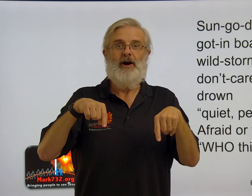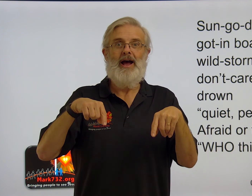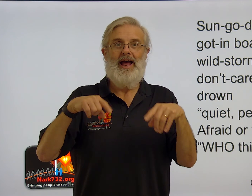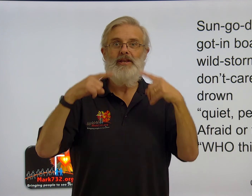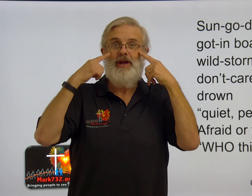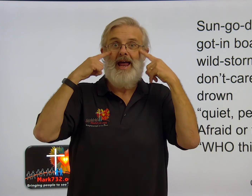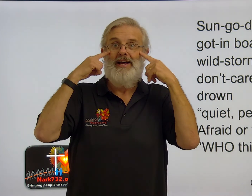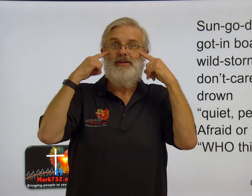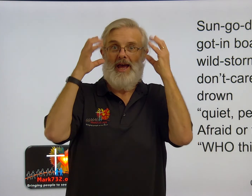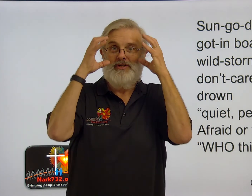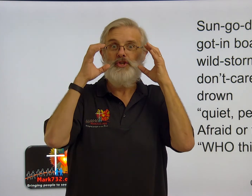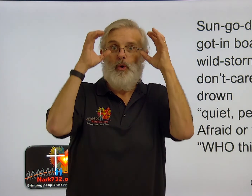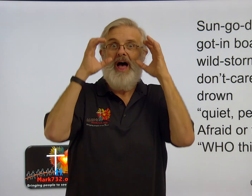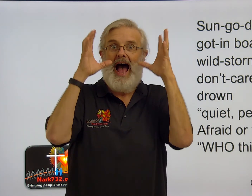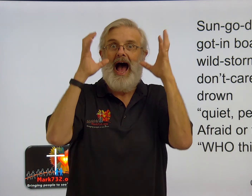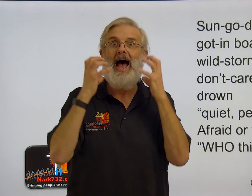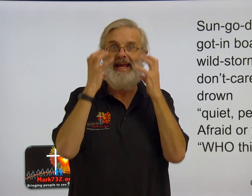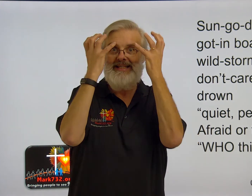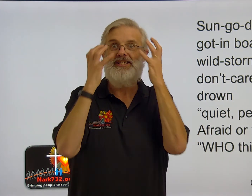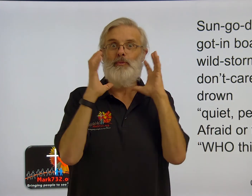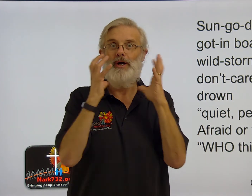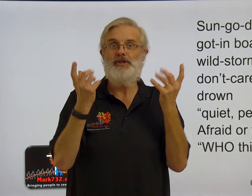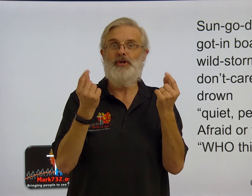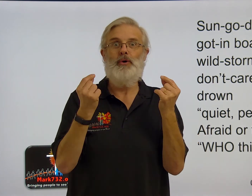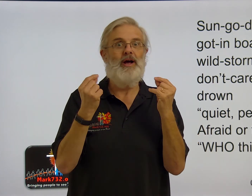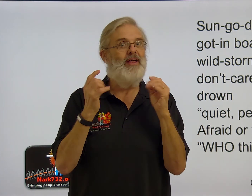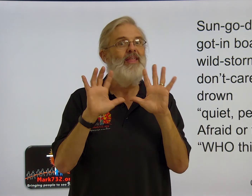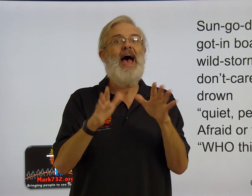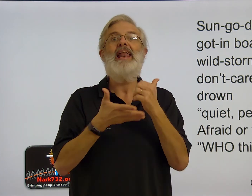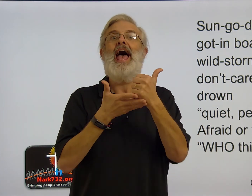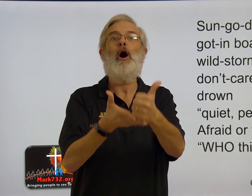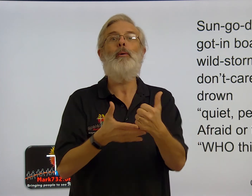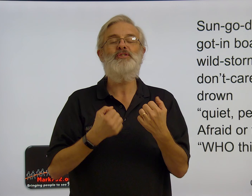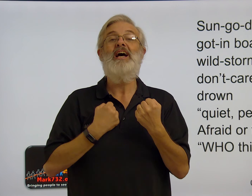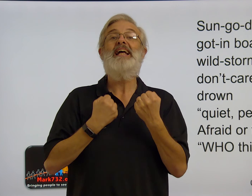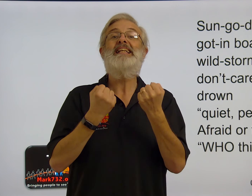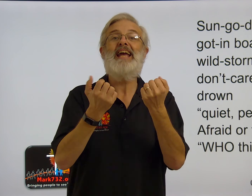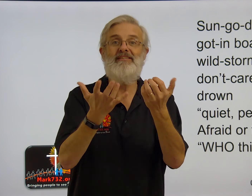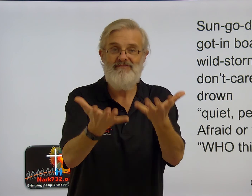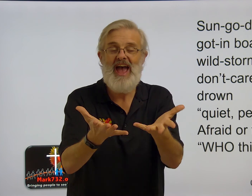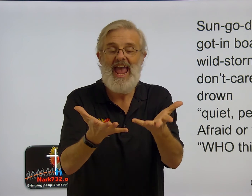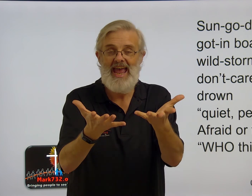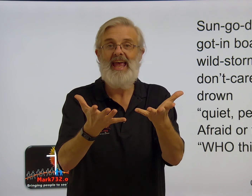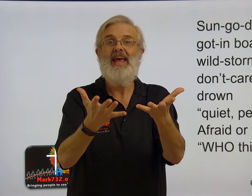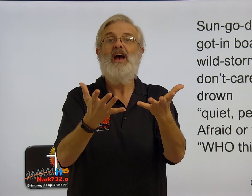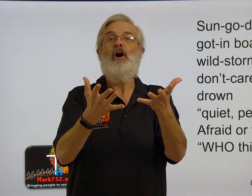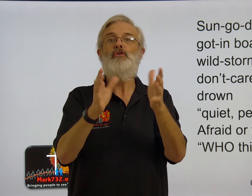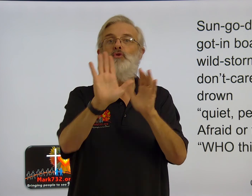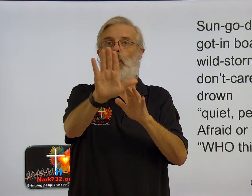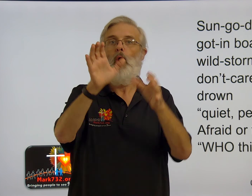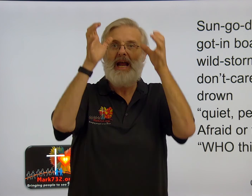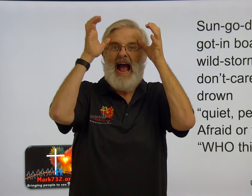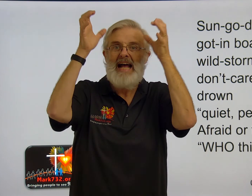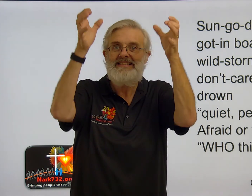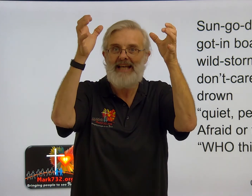And you gotta show the eyes in what you're doing, and that helps to convey your concepts